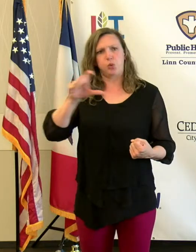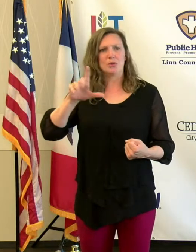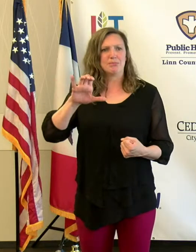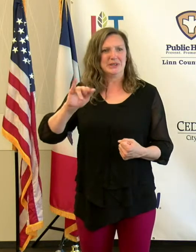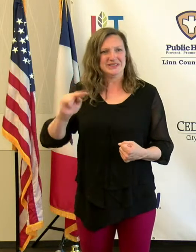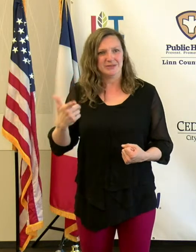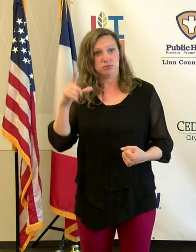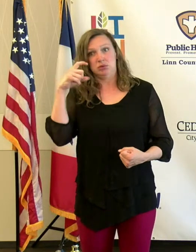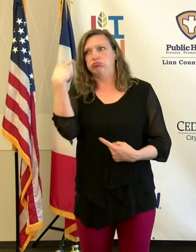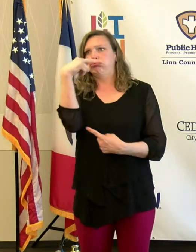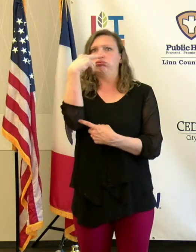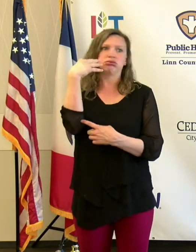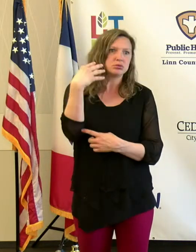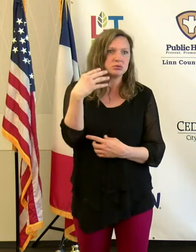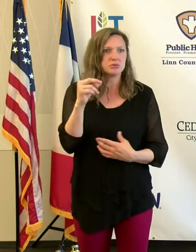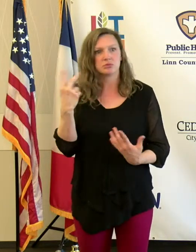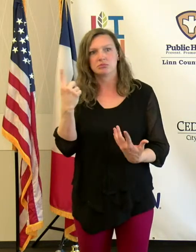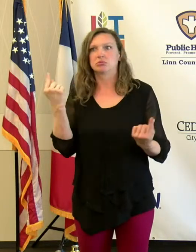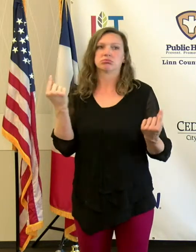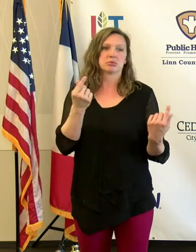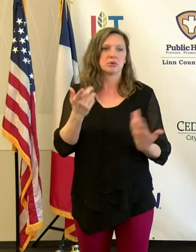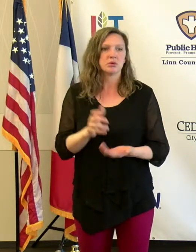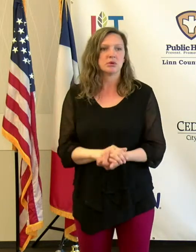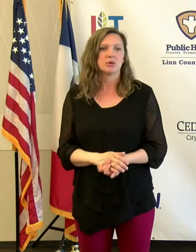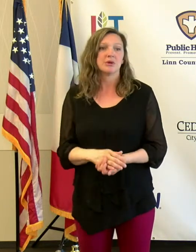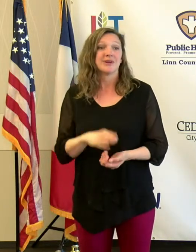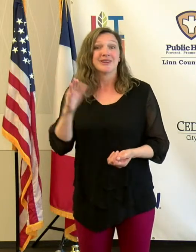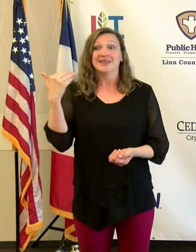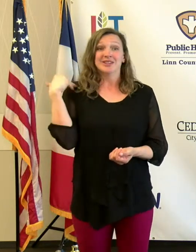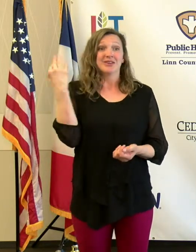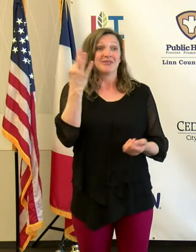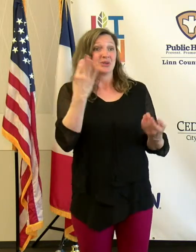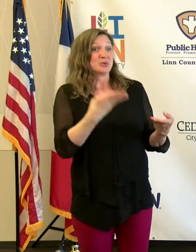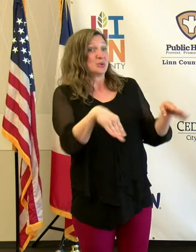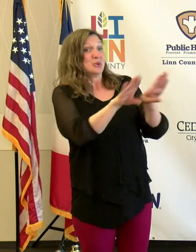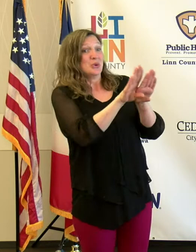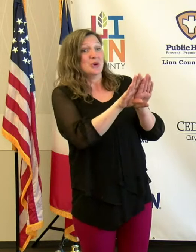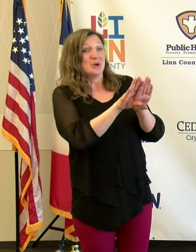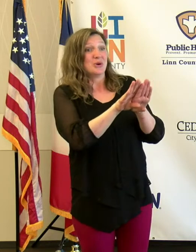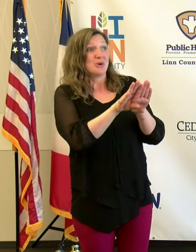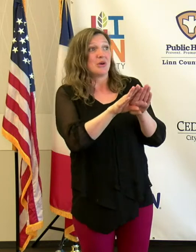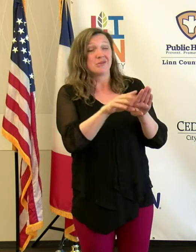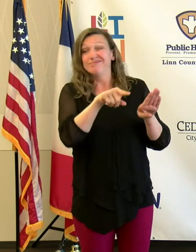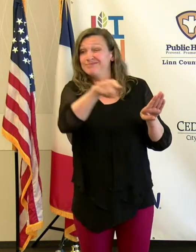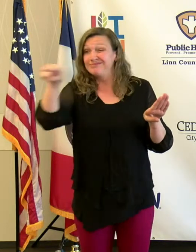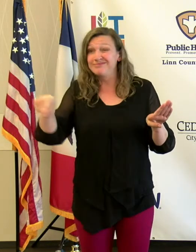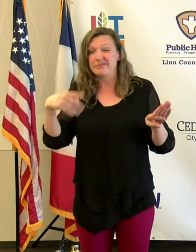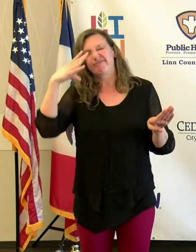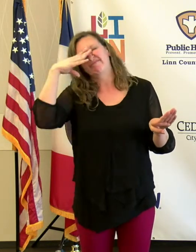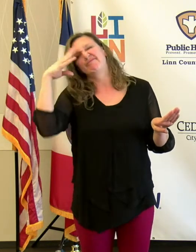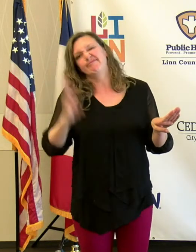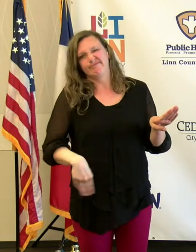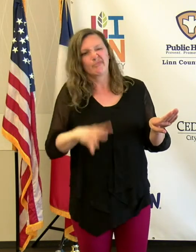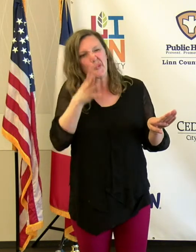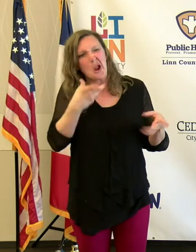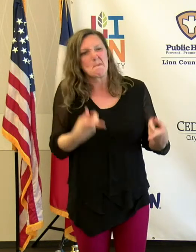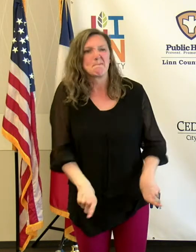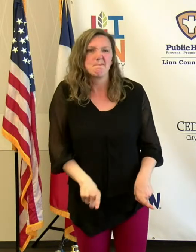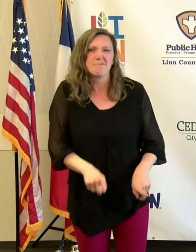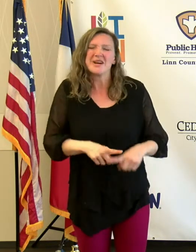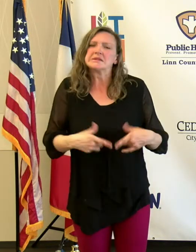academic year, although not surprising, carries a weight and impact that none of us can fully